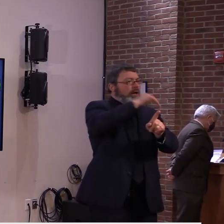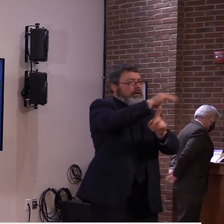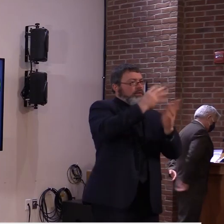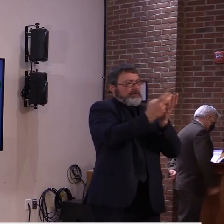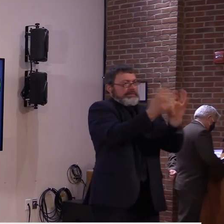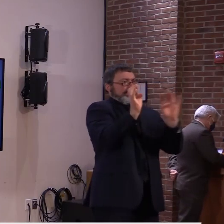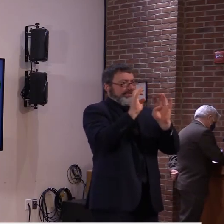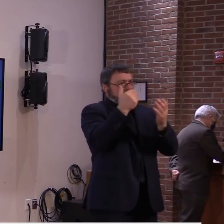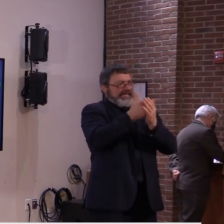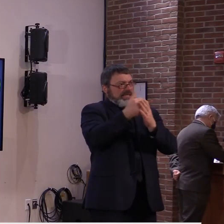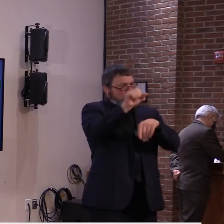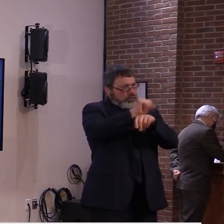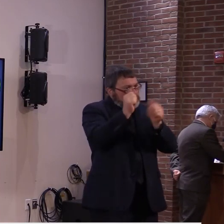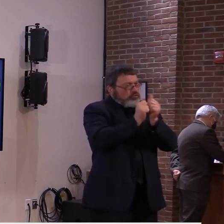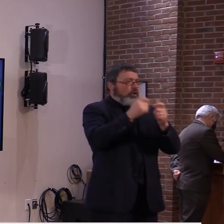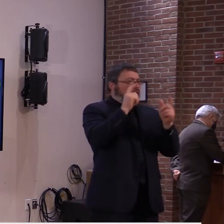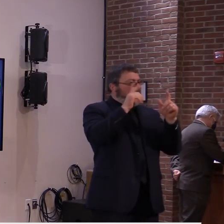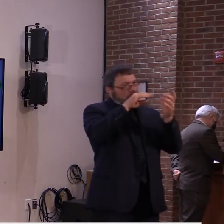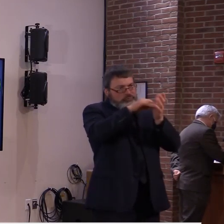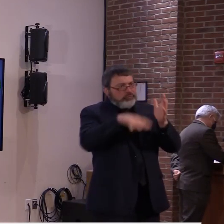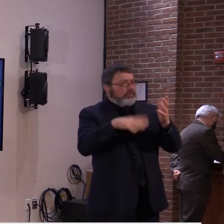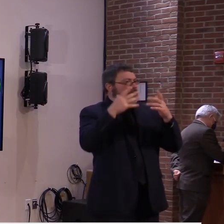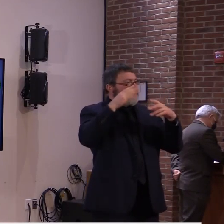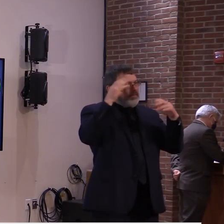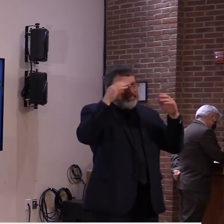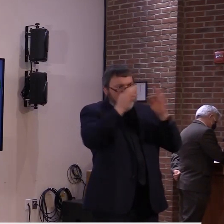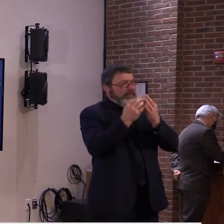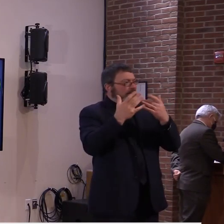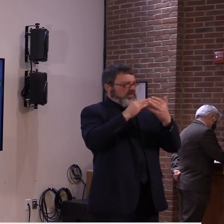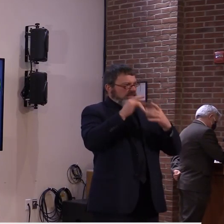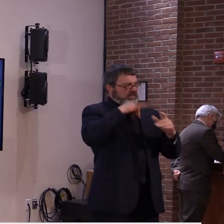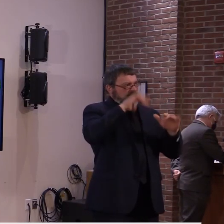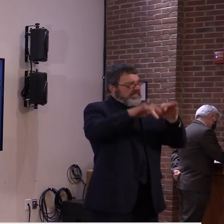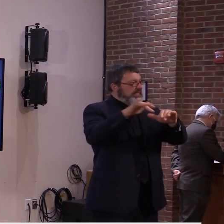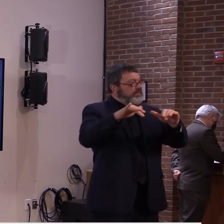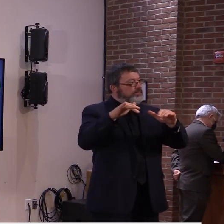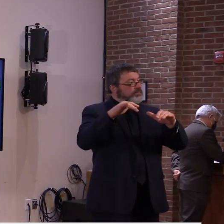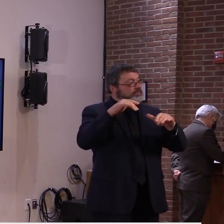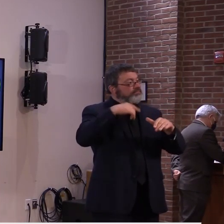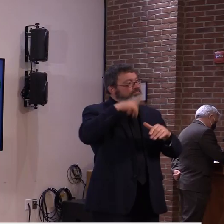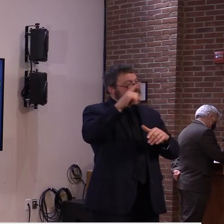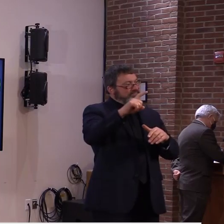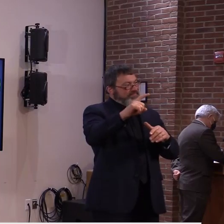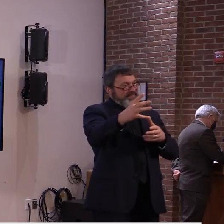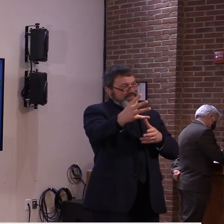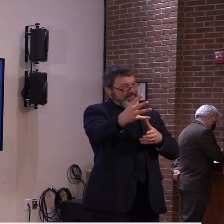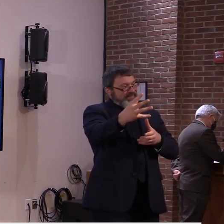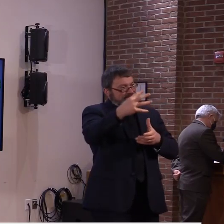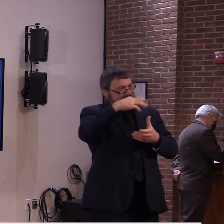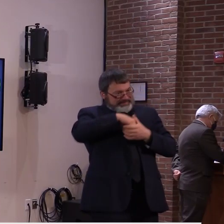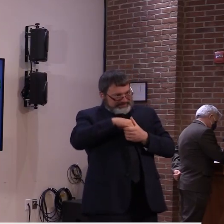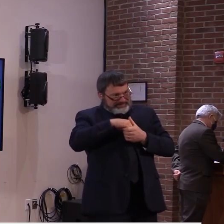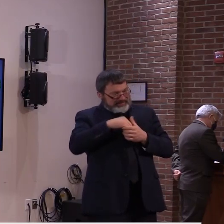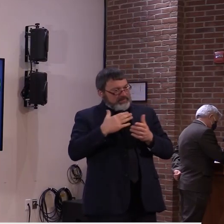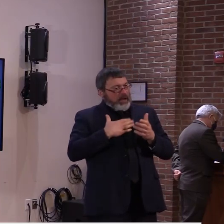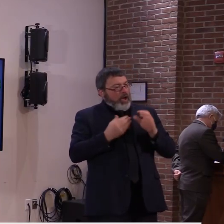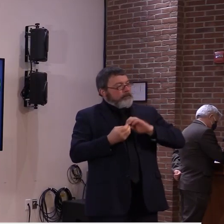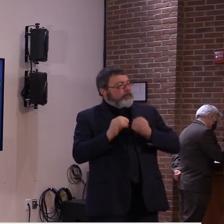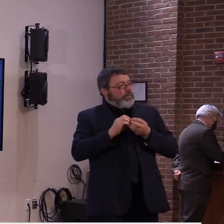somebody finds out from their doctor that they have a positive test and wants to do something to help others in their environment.